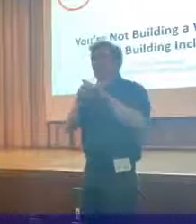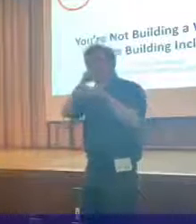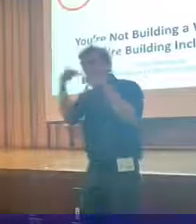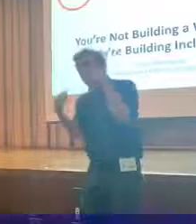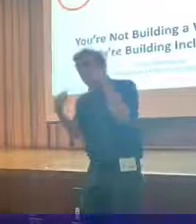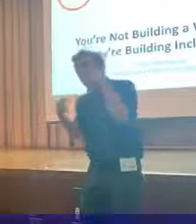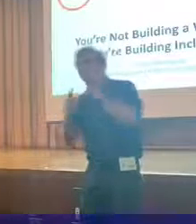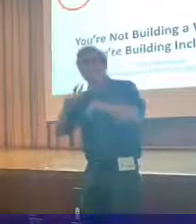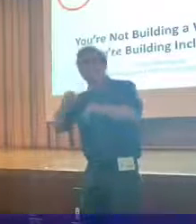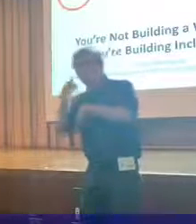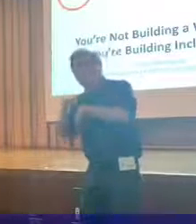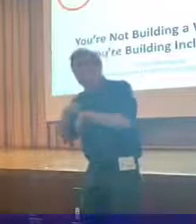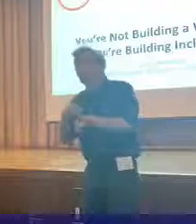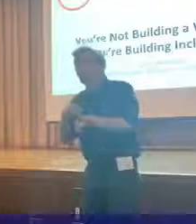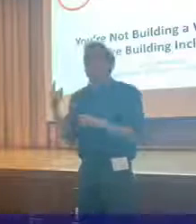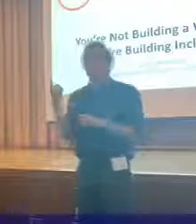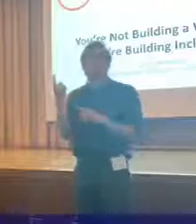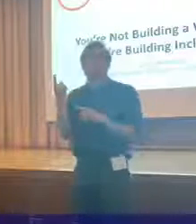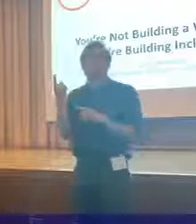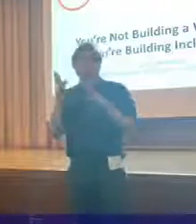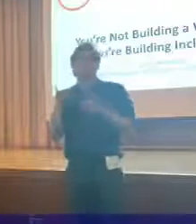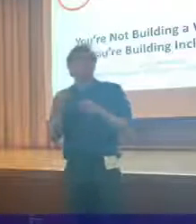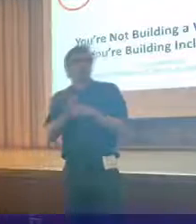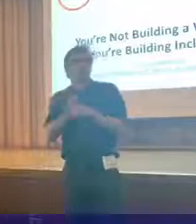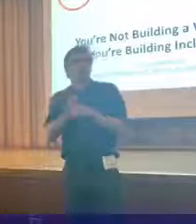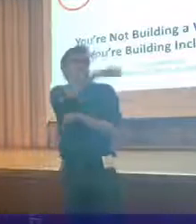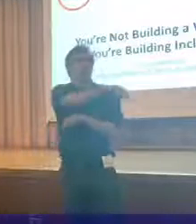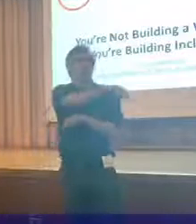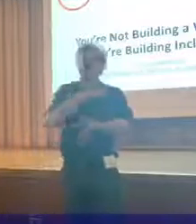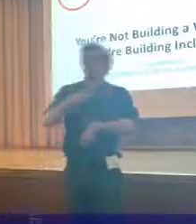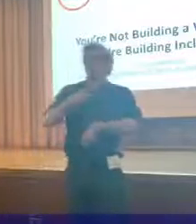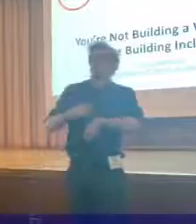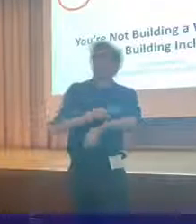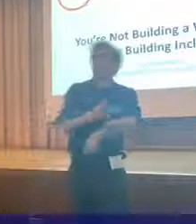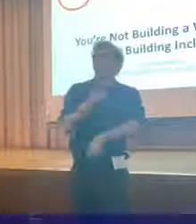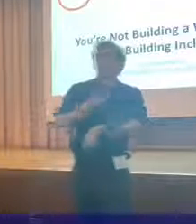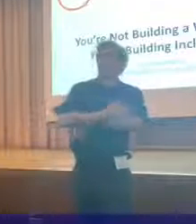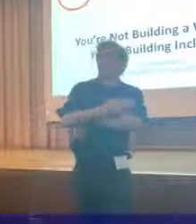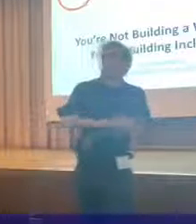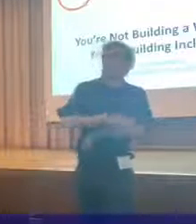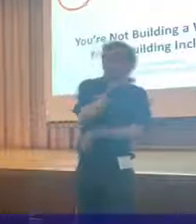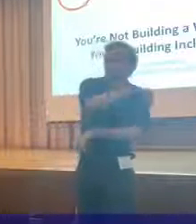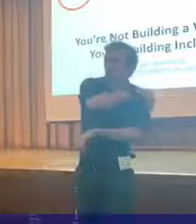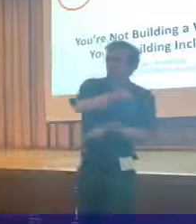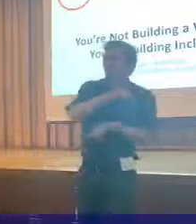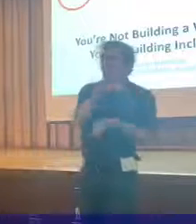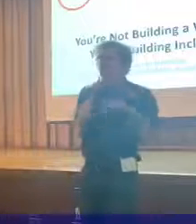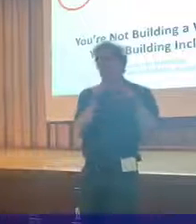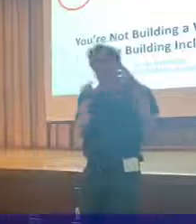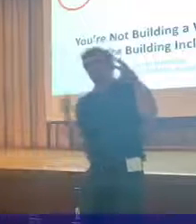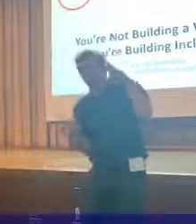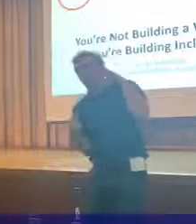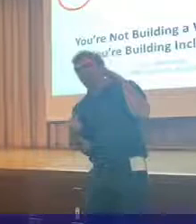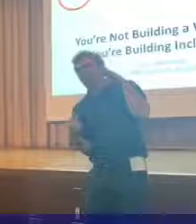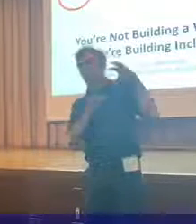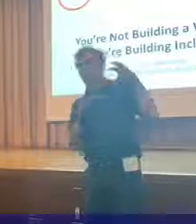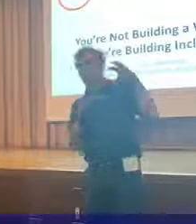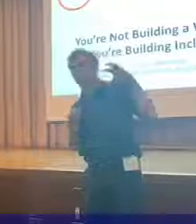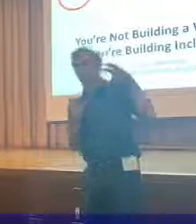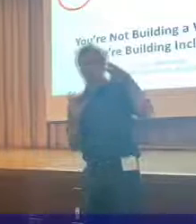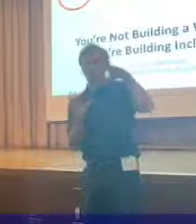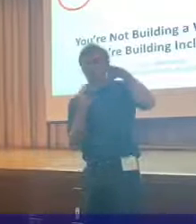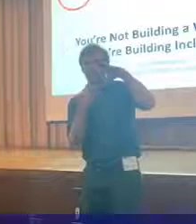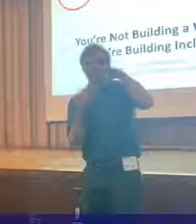from Long Beach, another one that works with us from Olathe, Kansas. And they're really excited that I'm here with